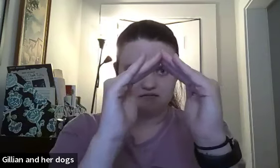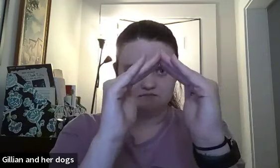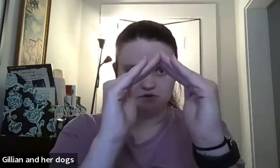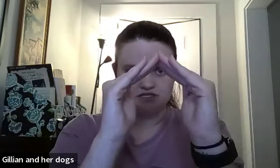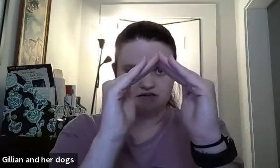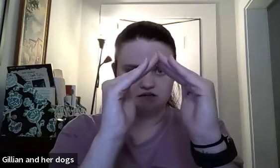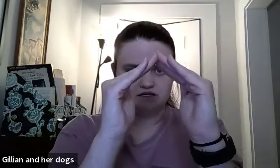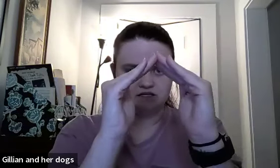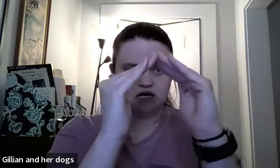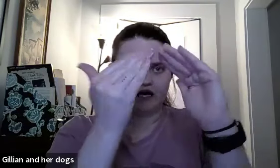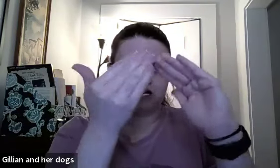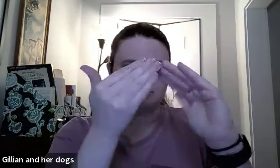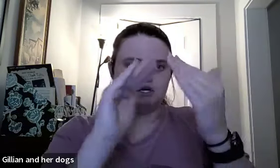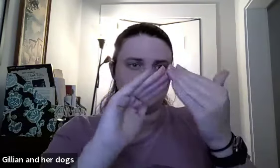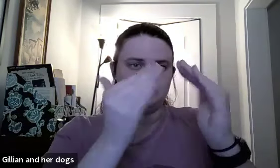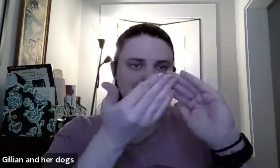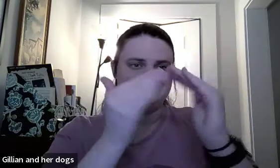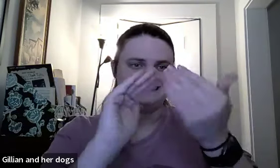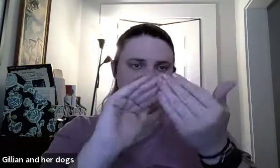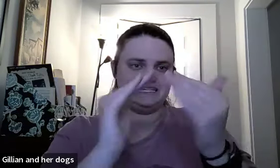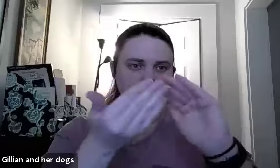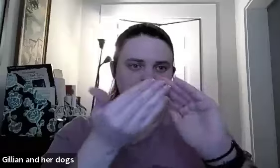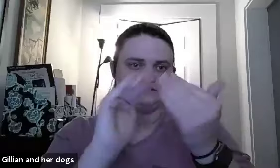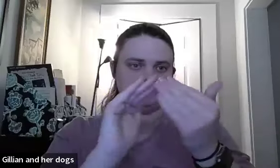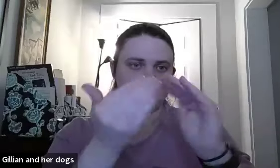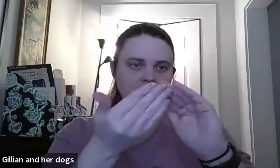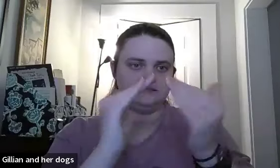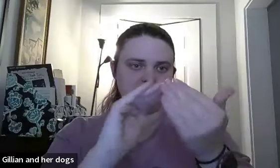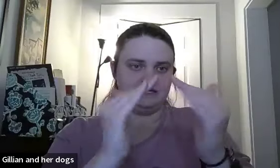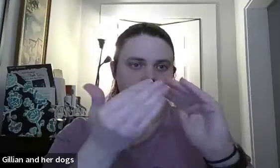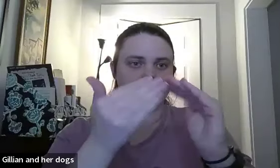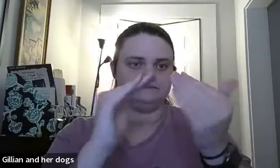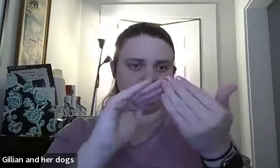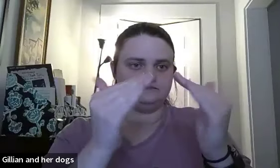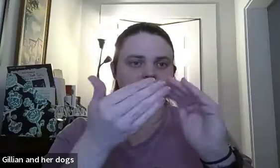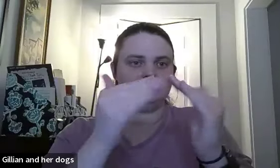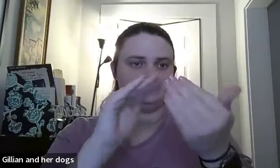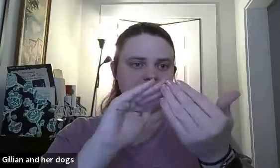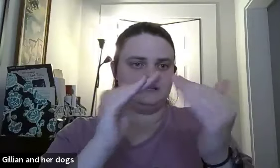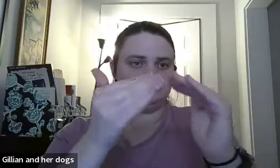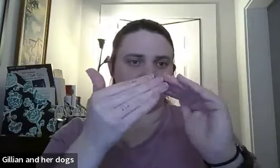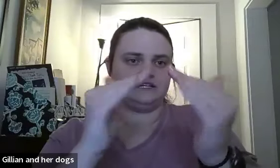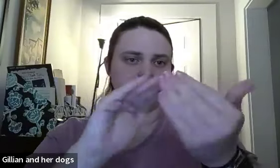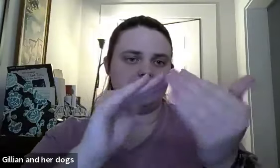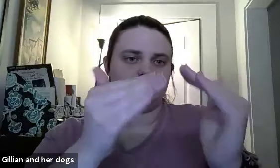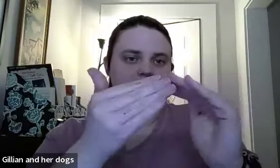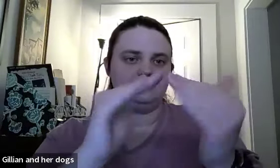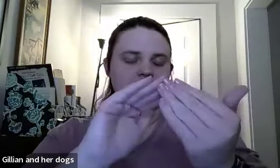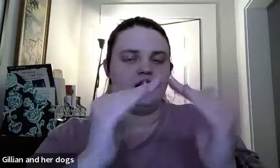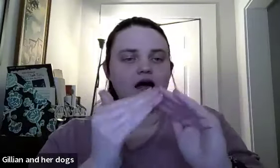bent motions like this, and you're going to go city, city, city. So it's like you're tapping. I